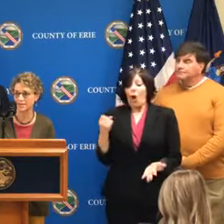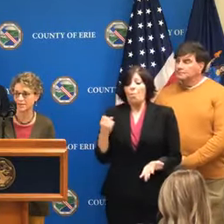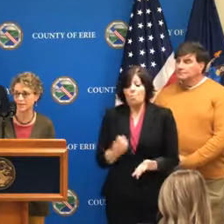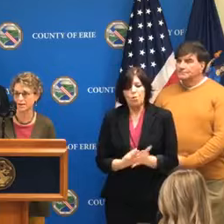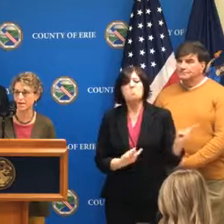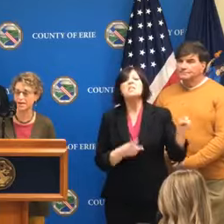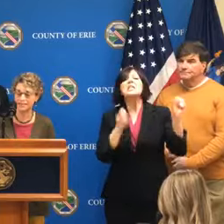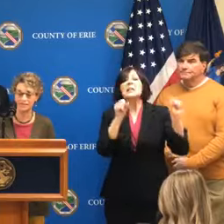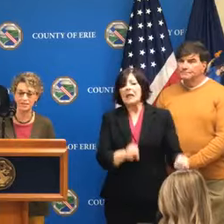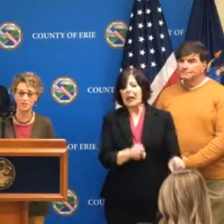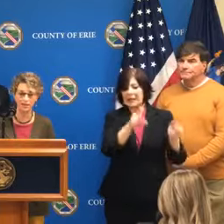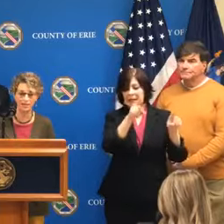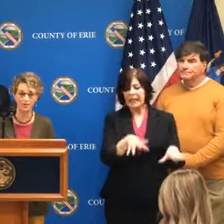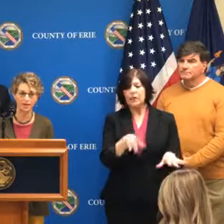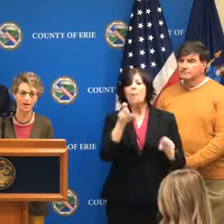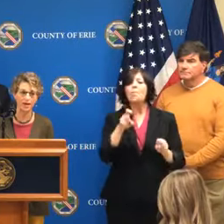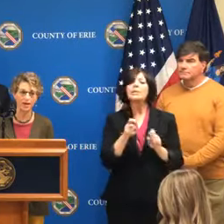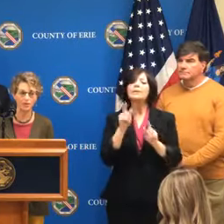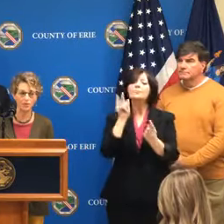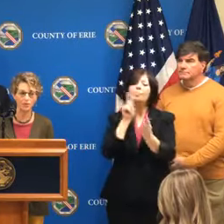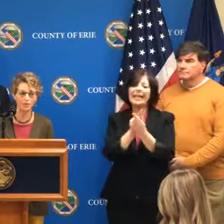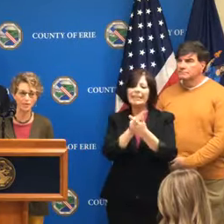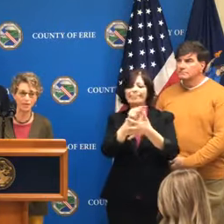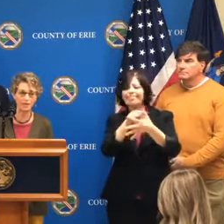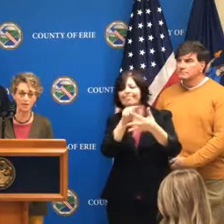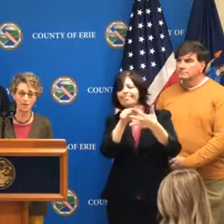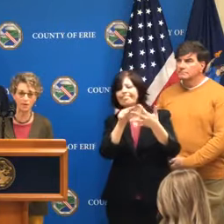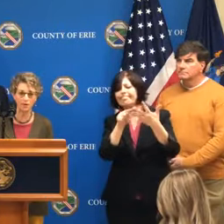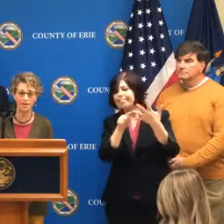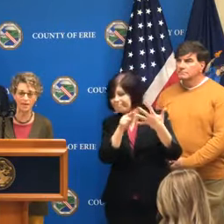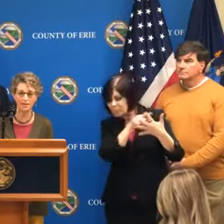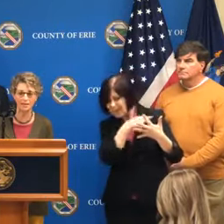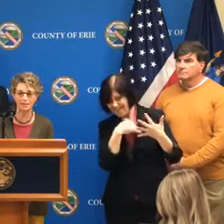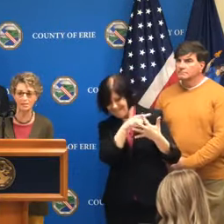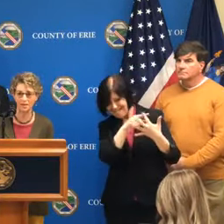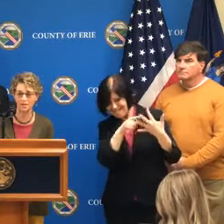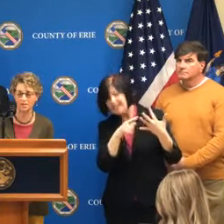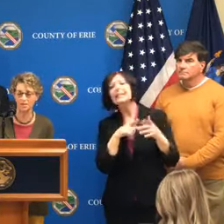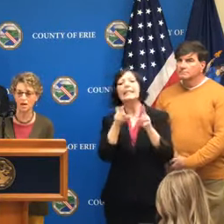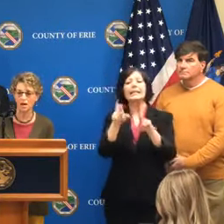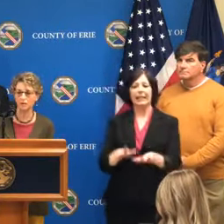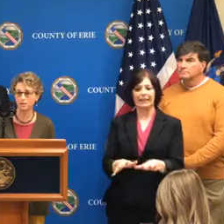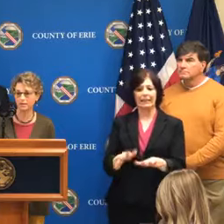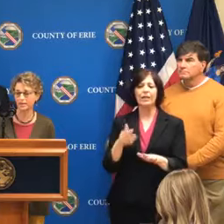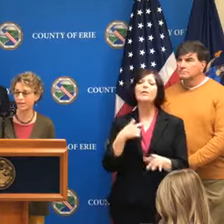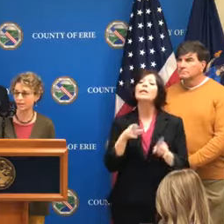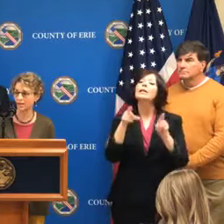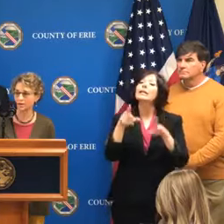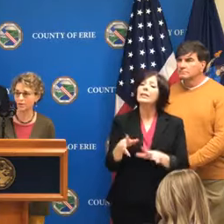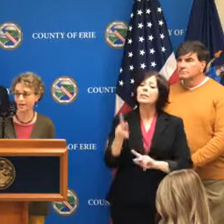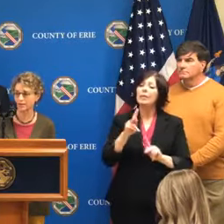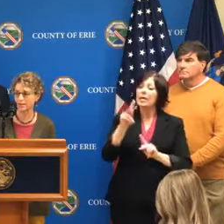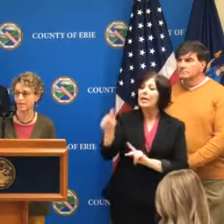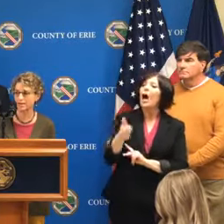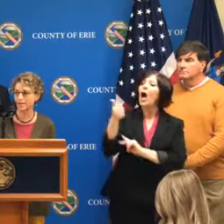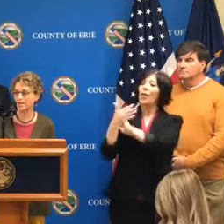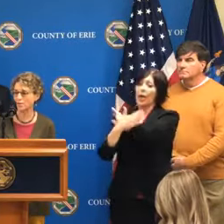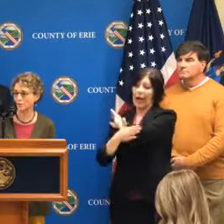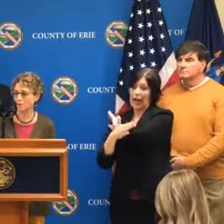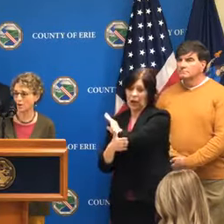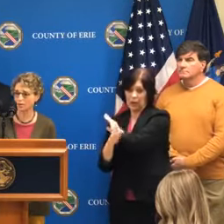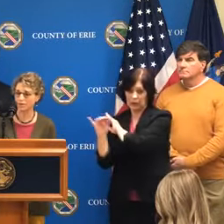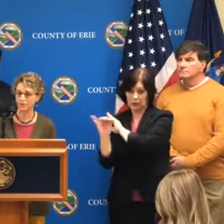testing based on CDC's criteria. And we've also been performing tests of specimens collected in other counties